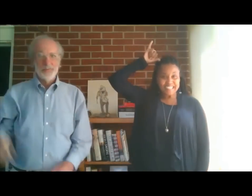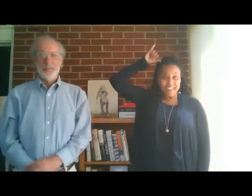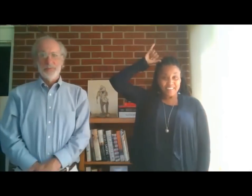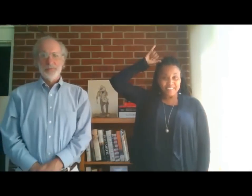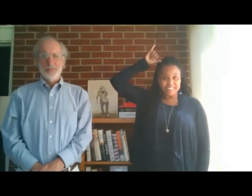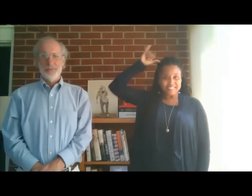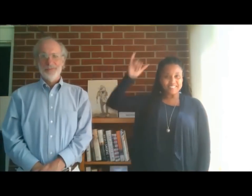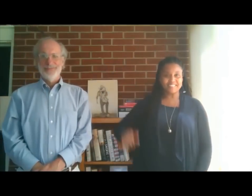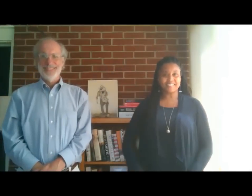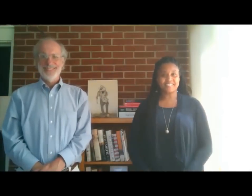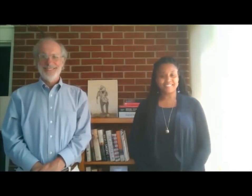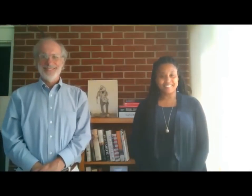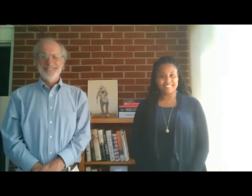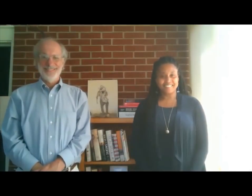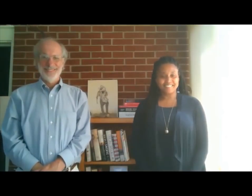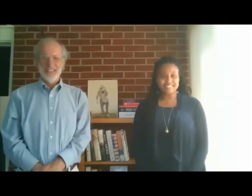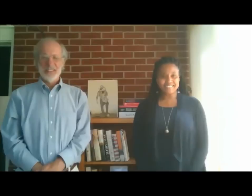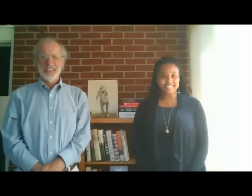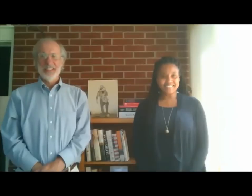Cow.